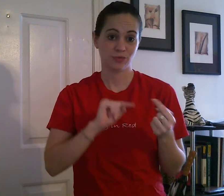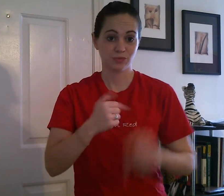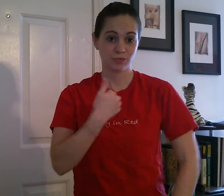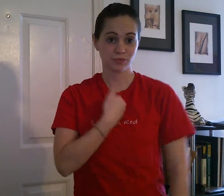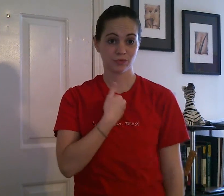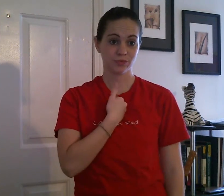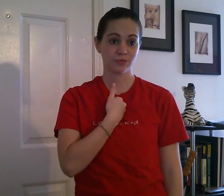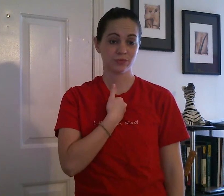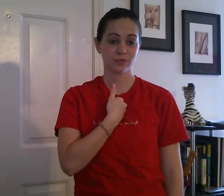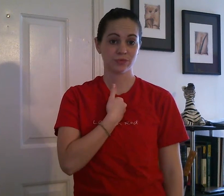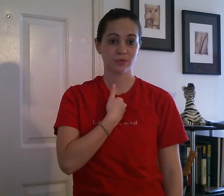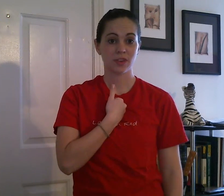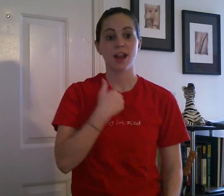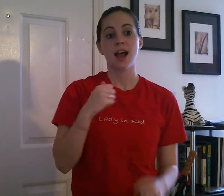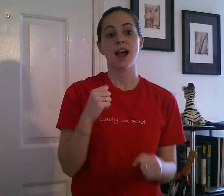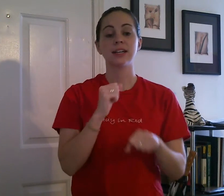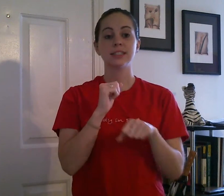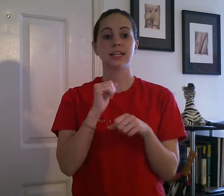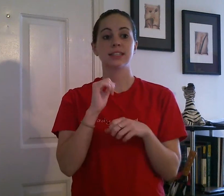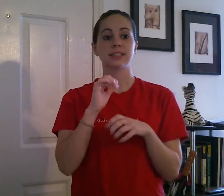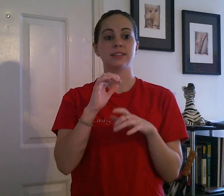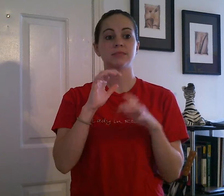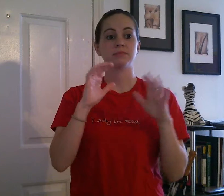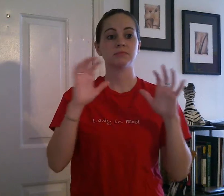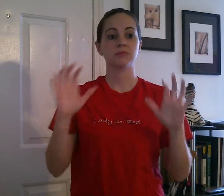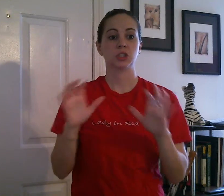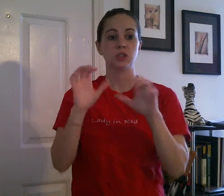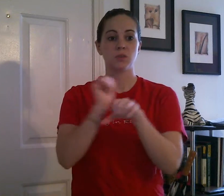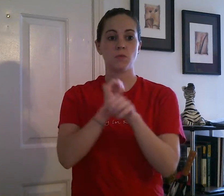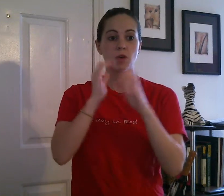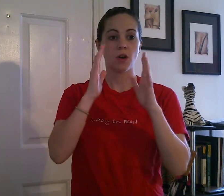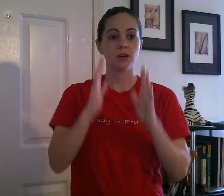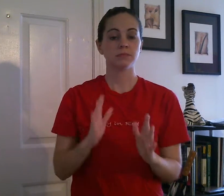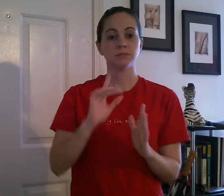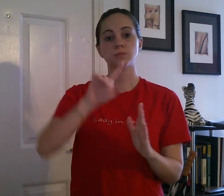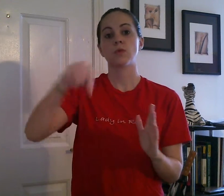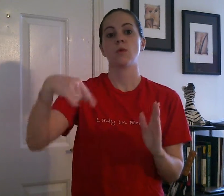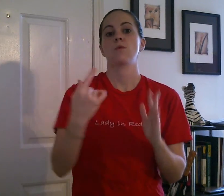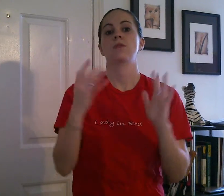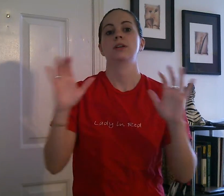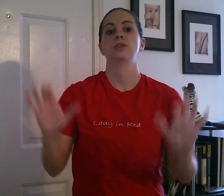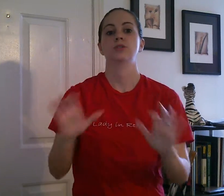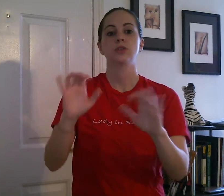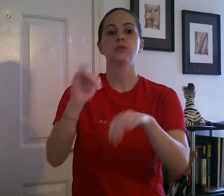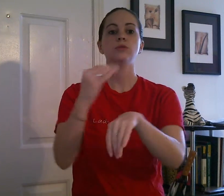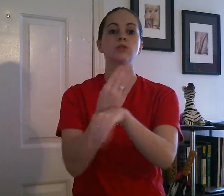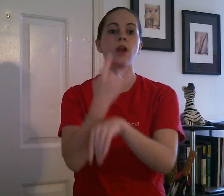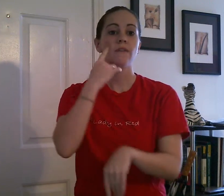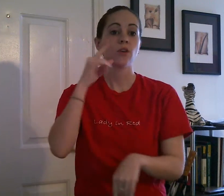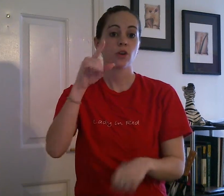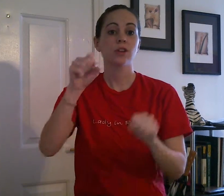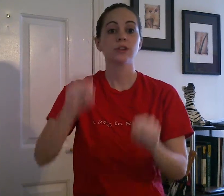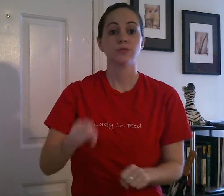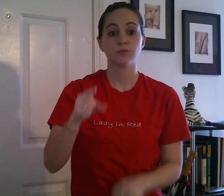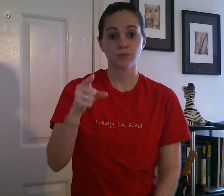worker, you are obliged to ensure you only carry out construction work you are competent to do, report